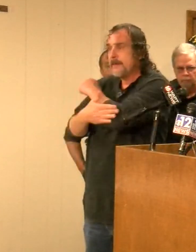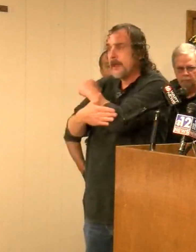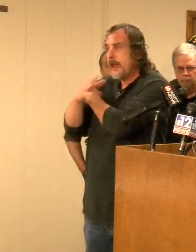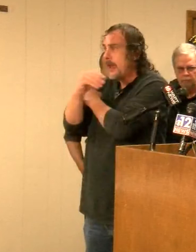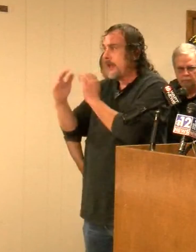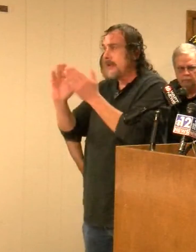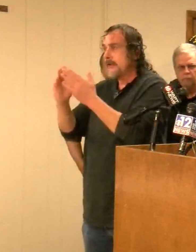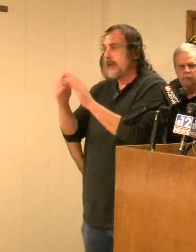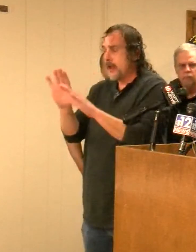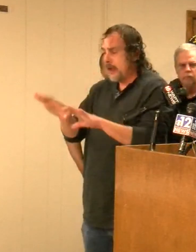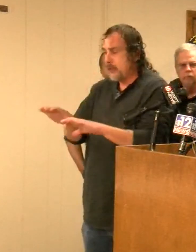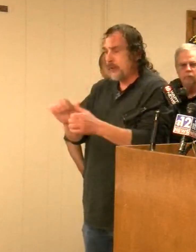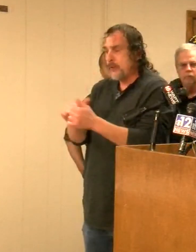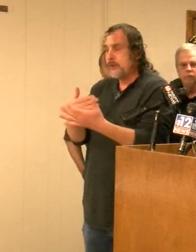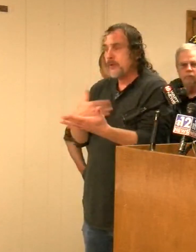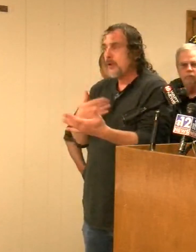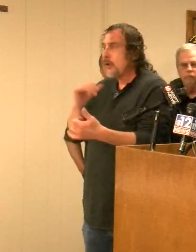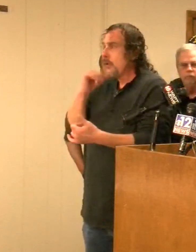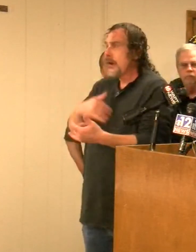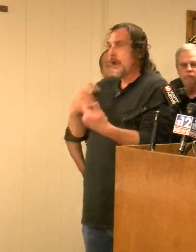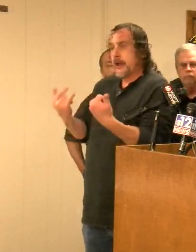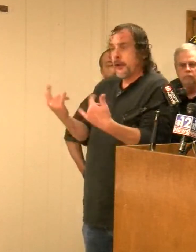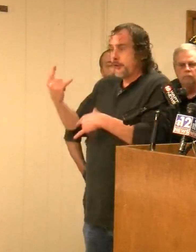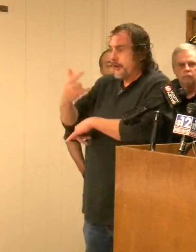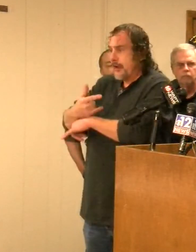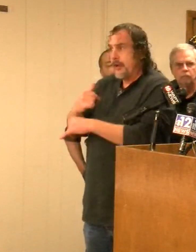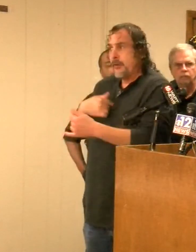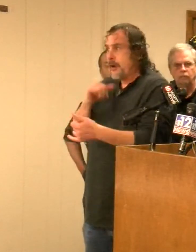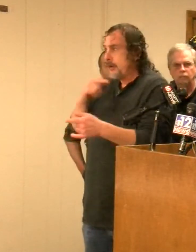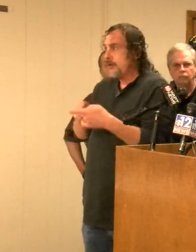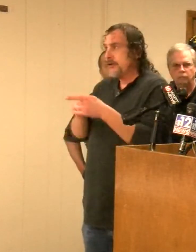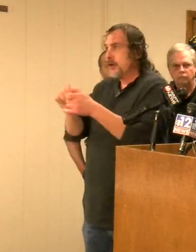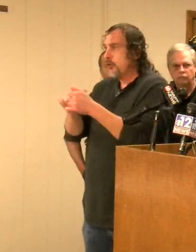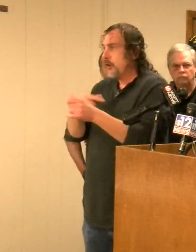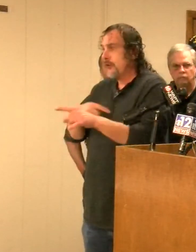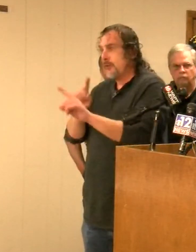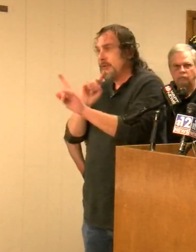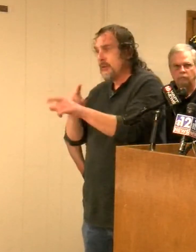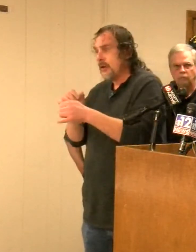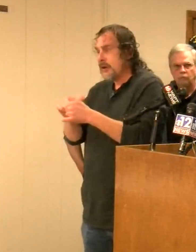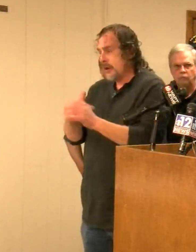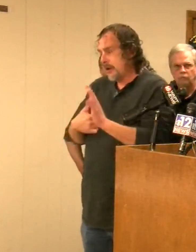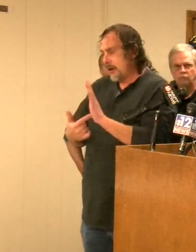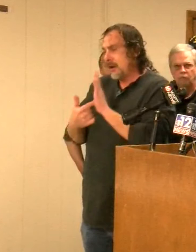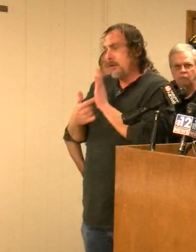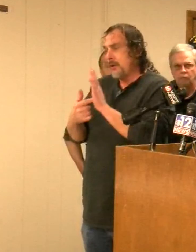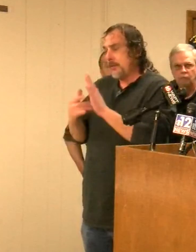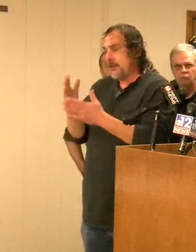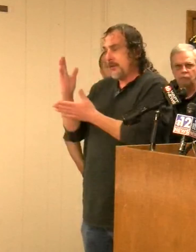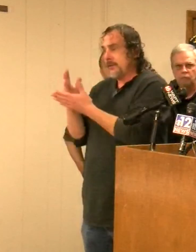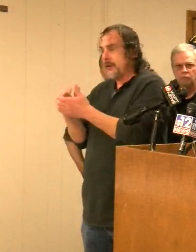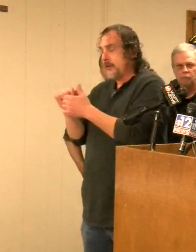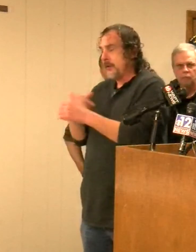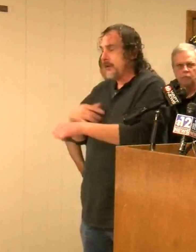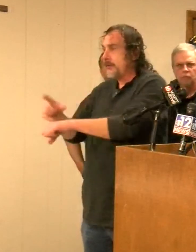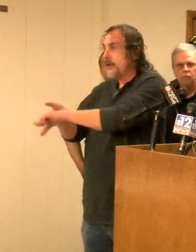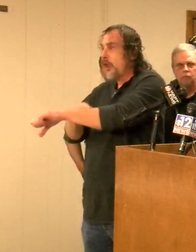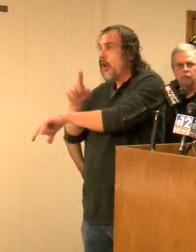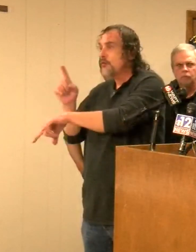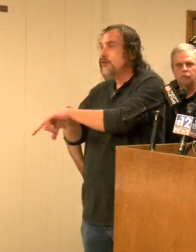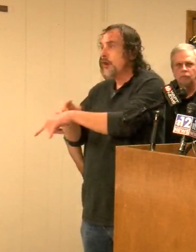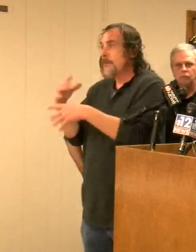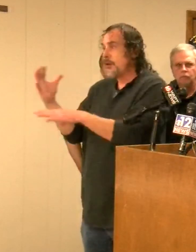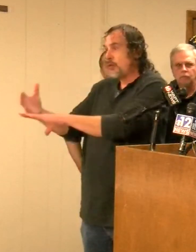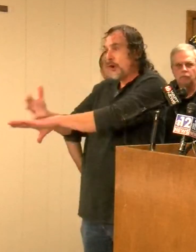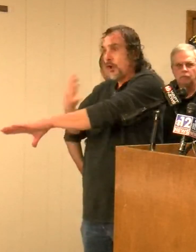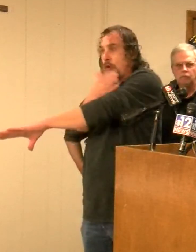the city in all their activities. And we're not just here today. We're not just here during response. I also represent the side of the agency that does long-term recovery. And